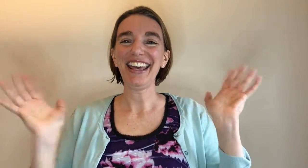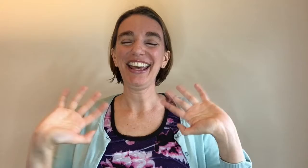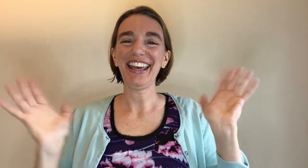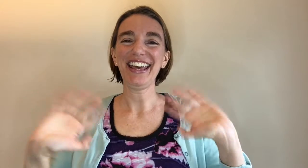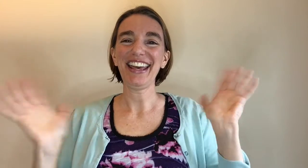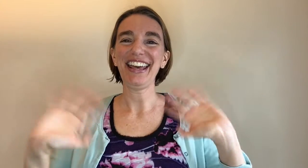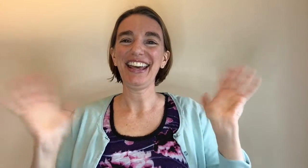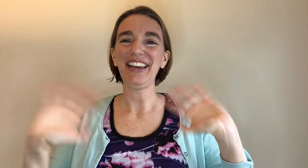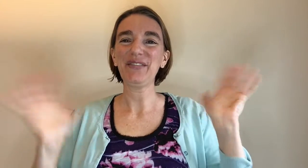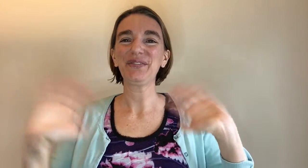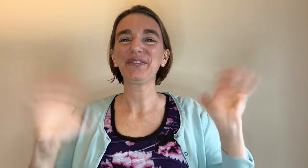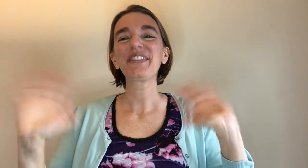Yay!